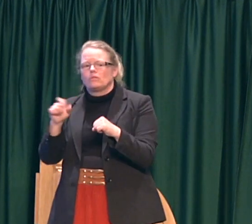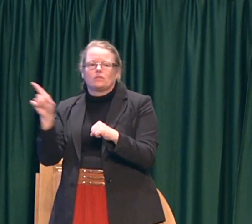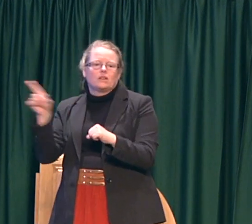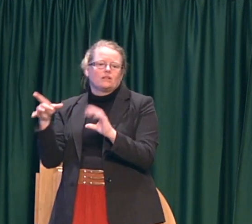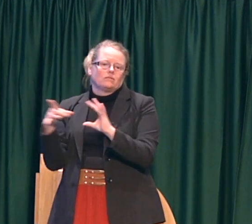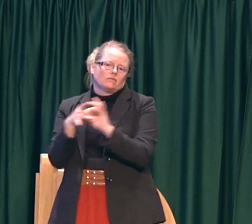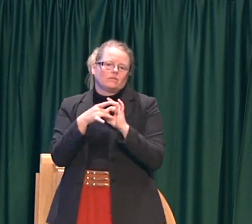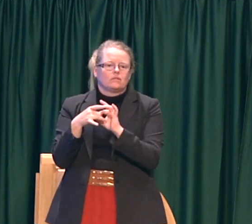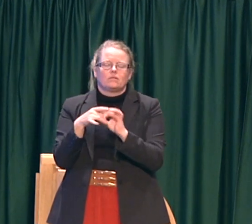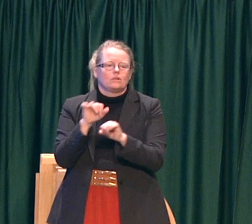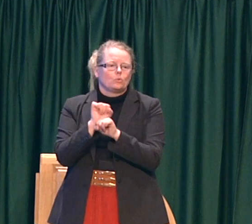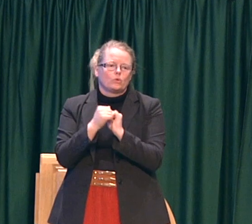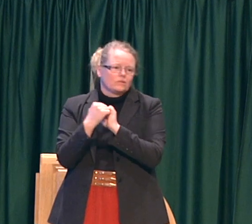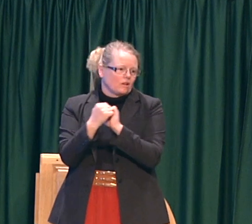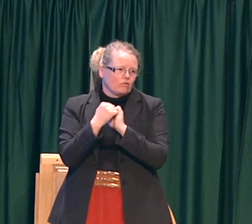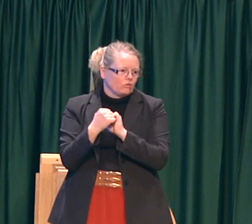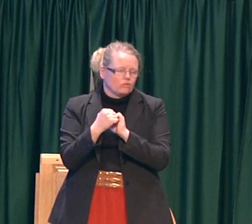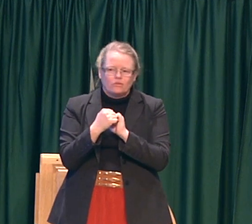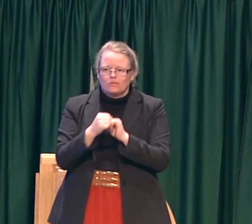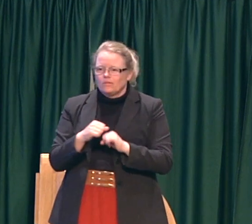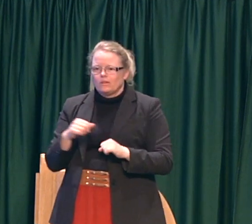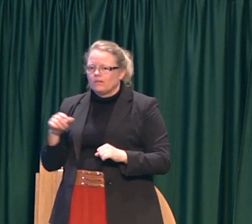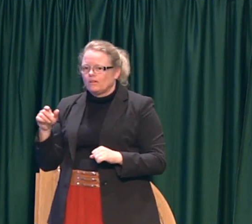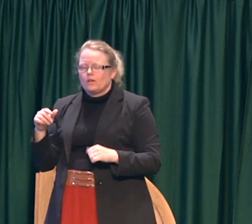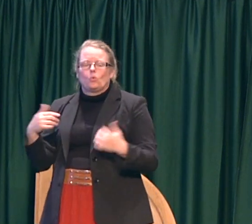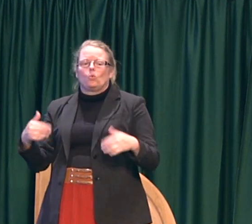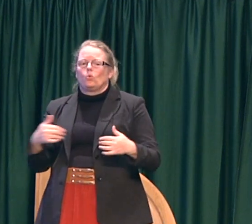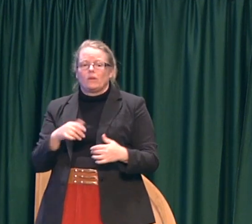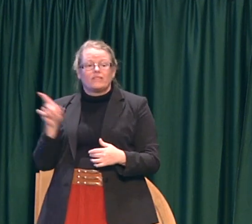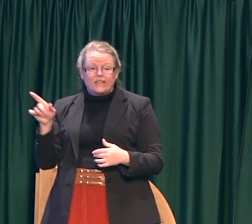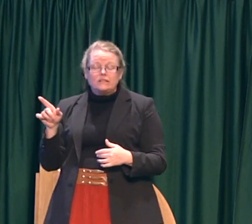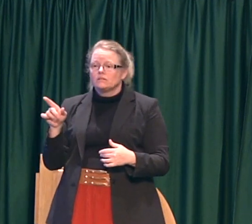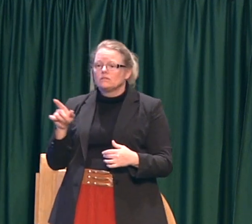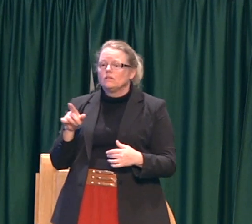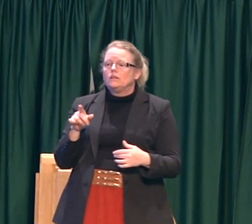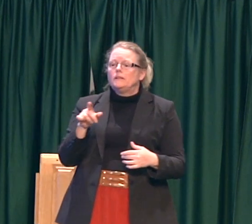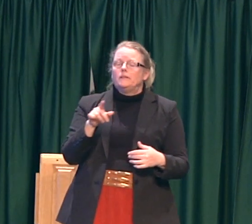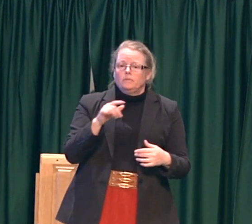So I believe strongly in this idea of collaboration. We've got to work together.